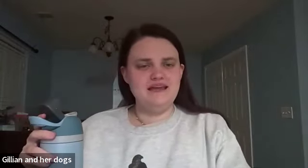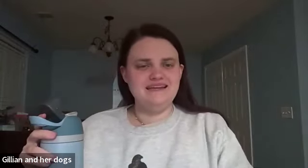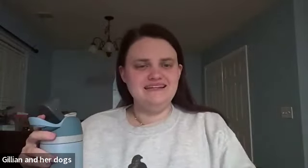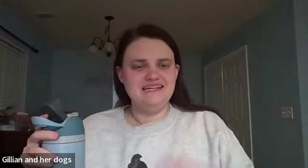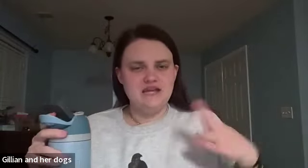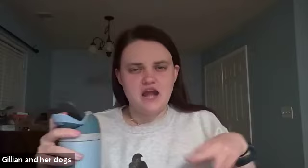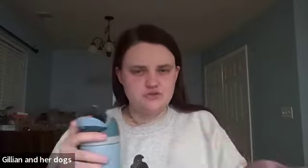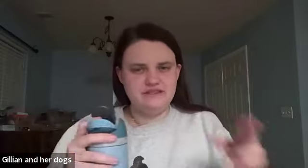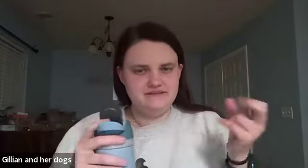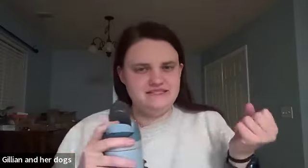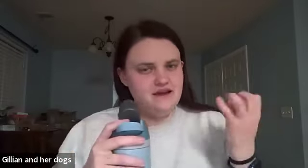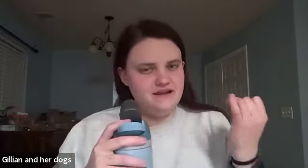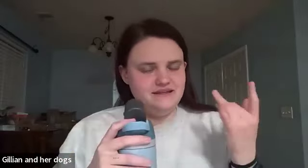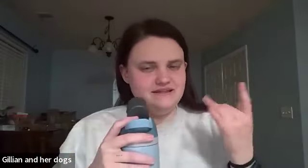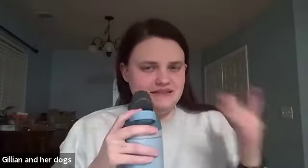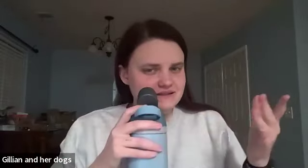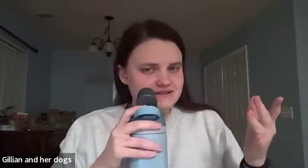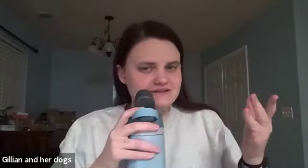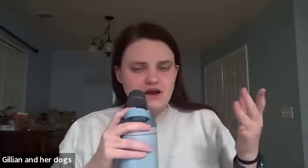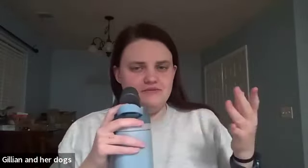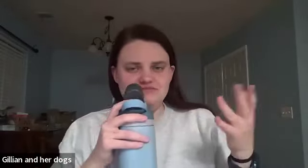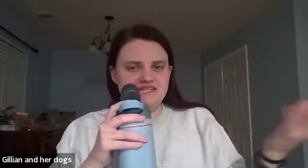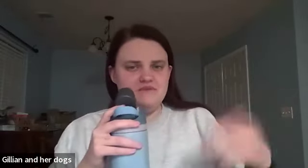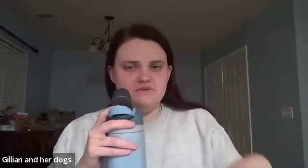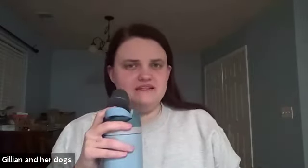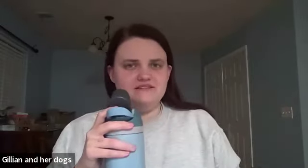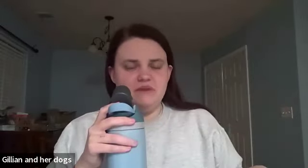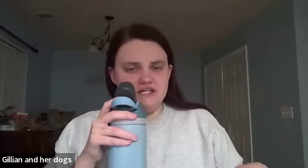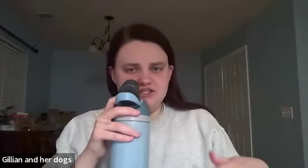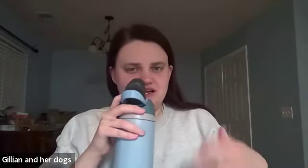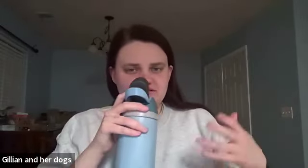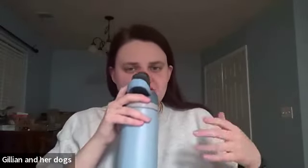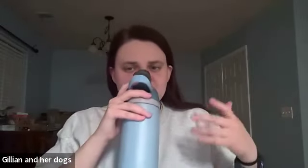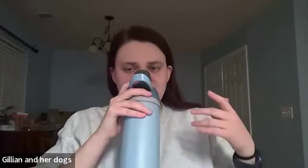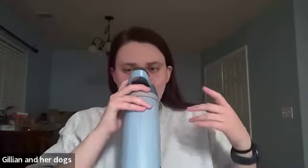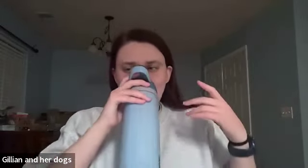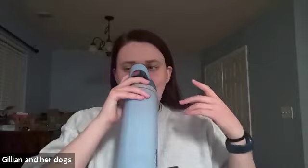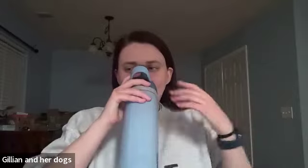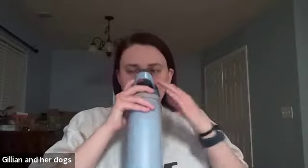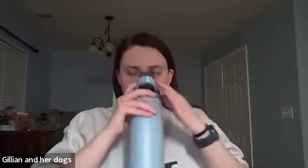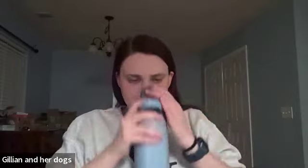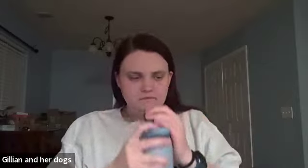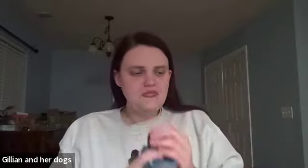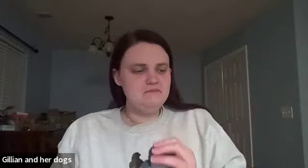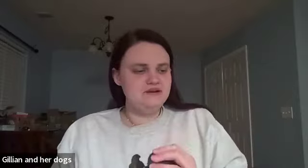like naturally signed in a sentence. Same thing with like Spanish and everything. So, but